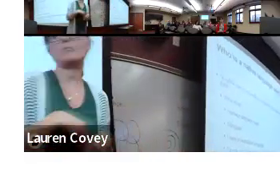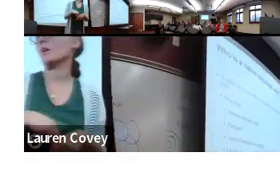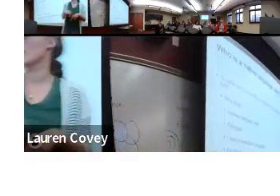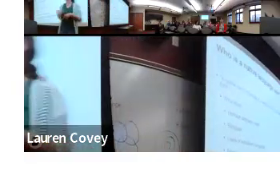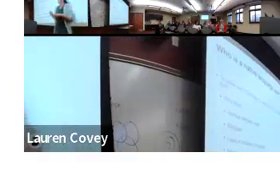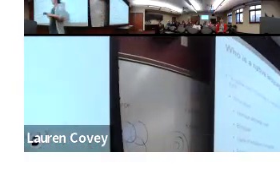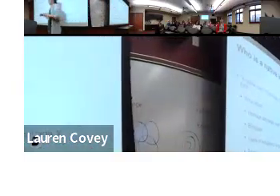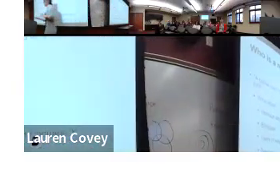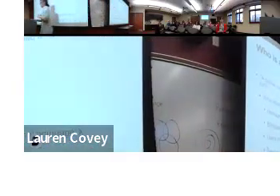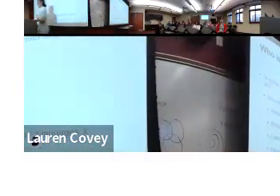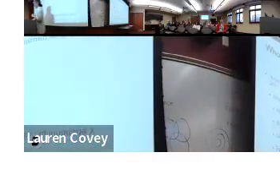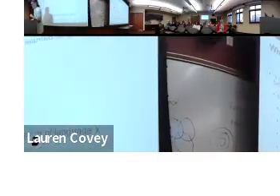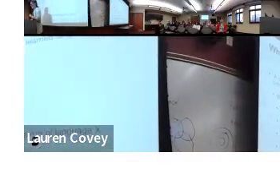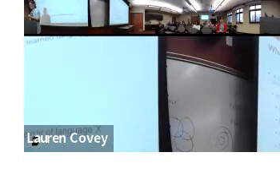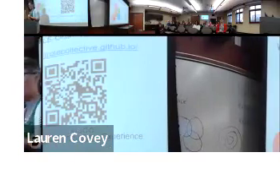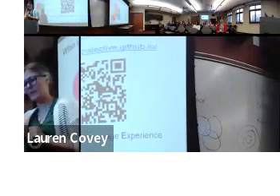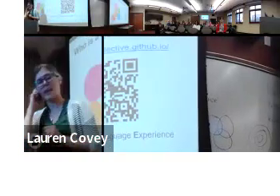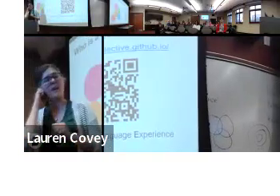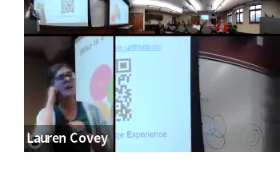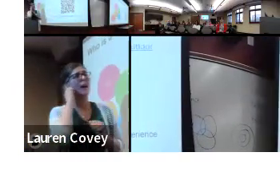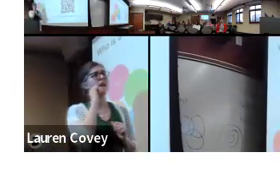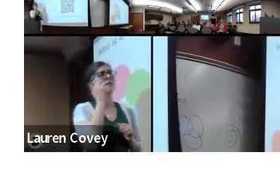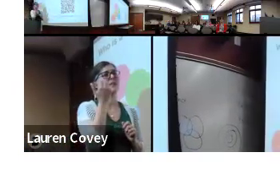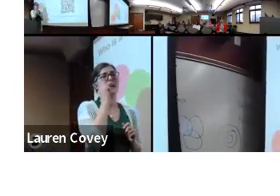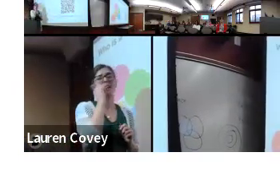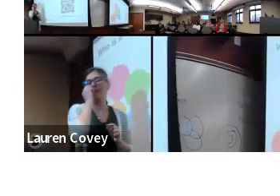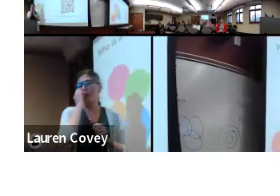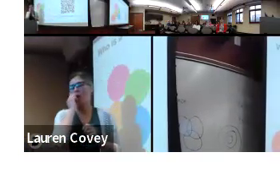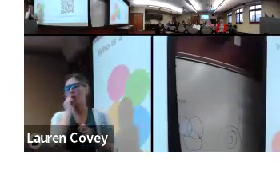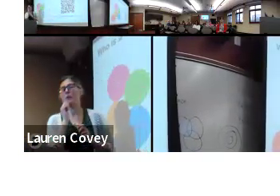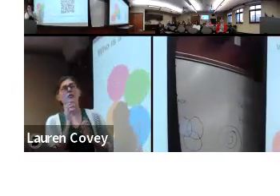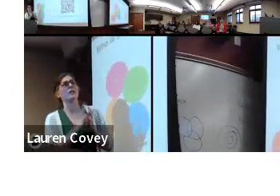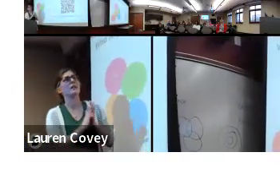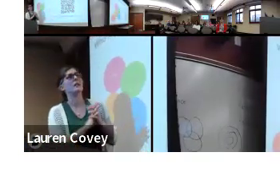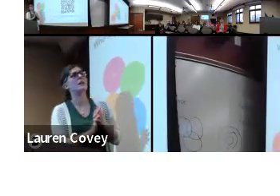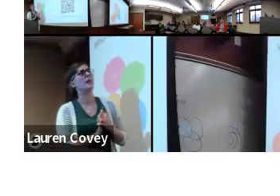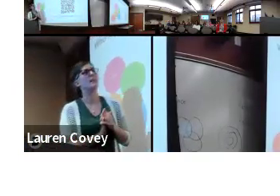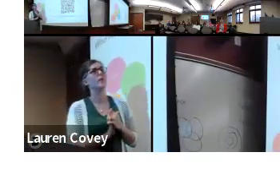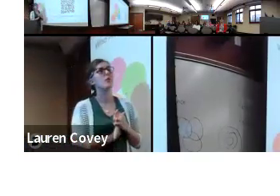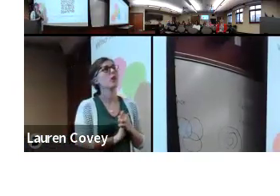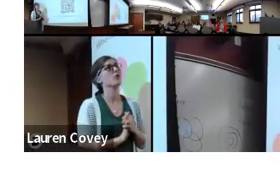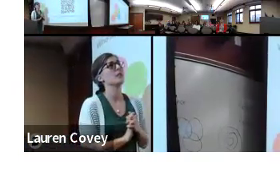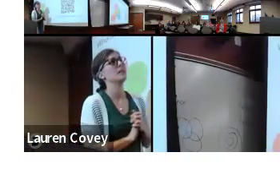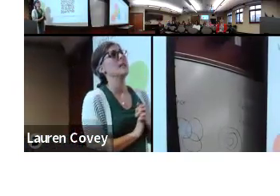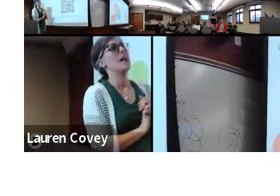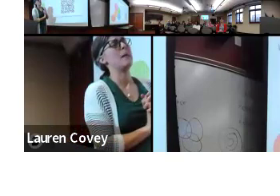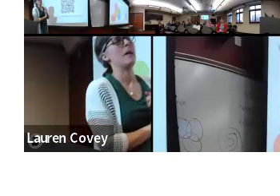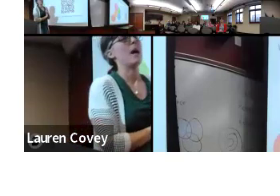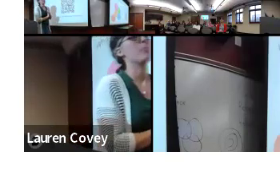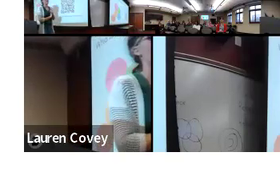people? So as or mentioned in the introduction